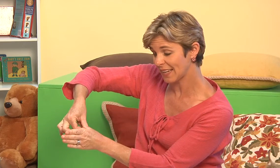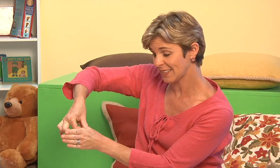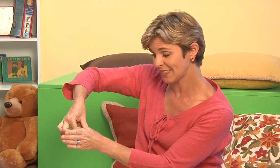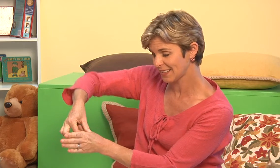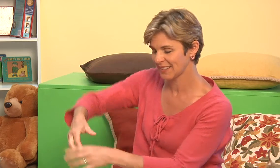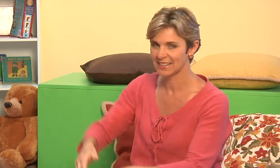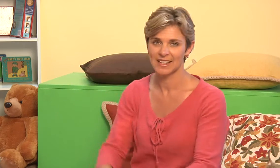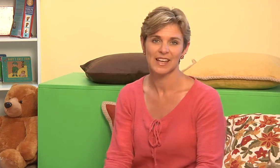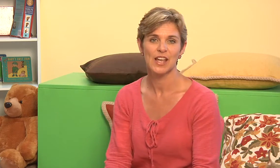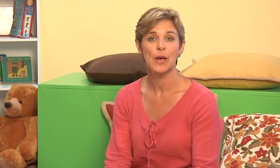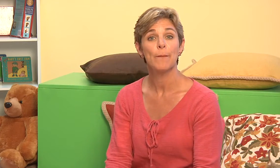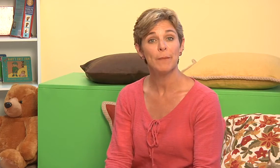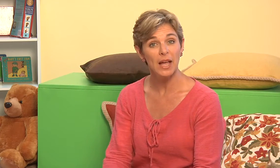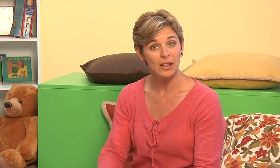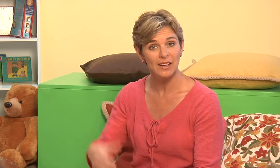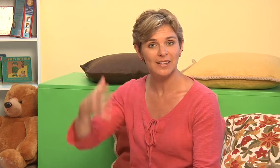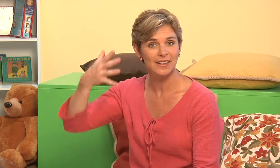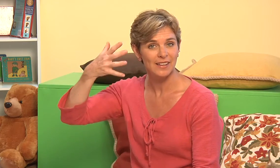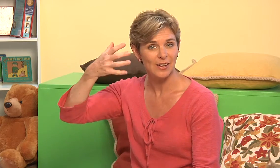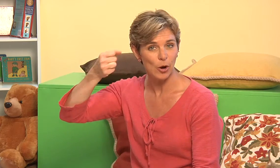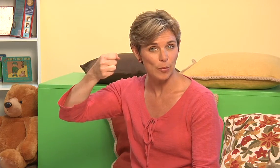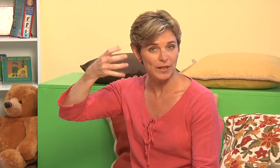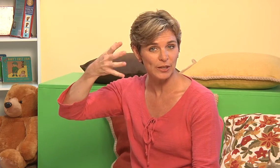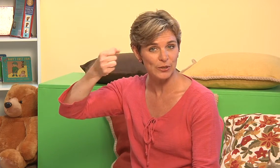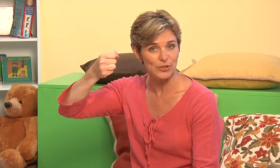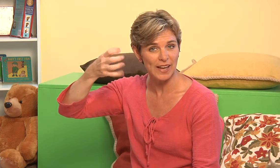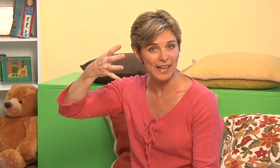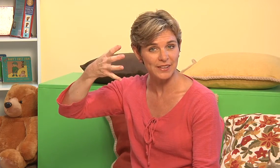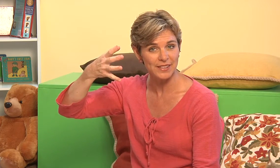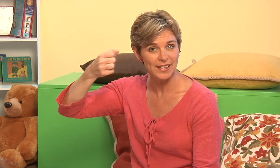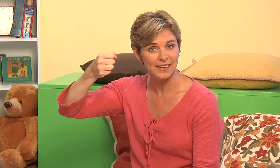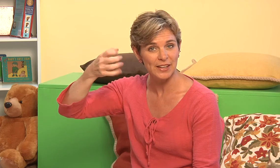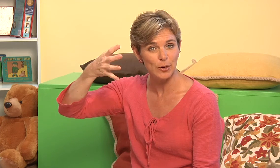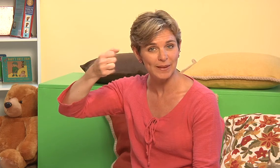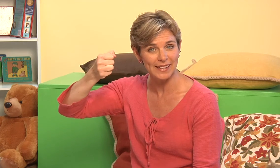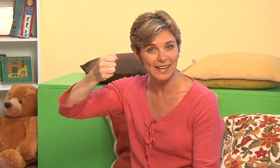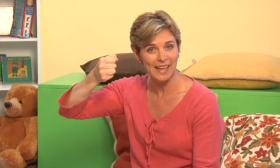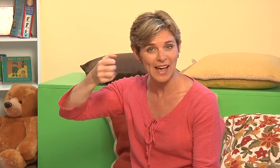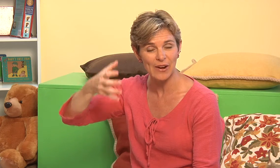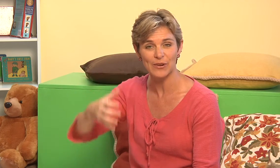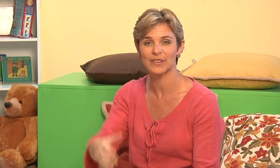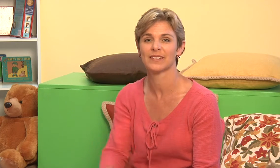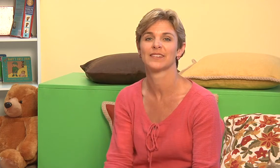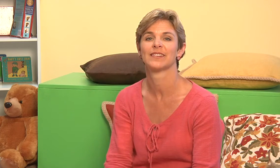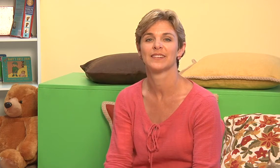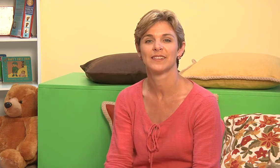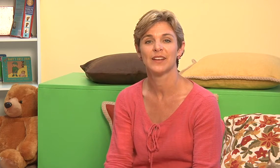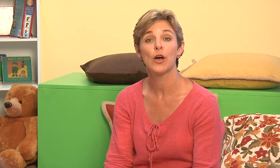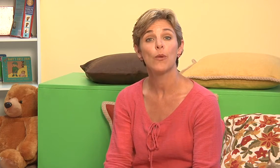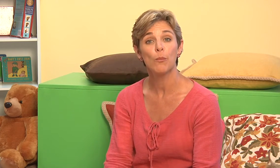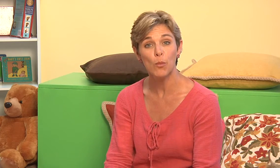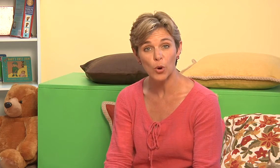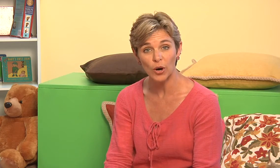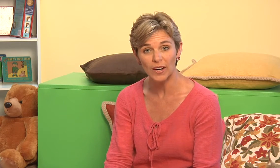hand. Milk. Open and close your hand like you're milking a cow. More.